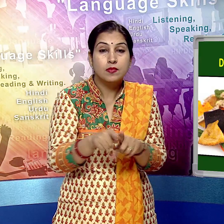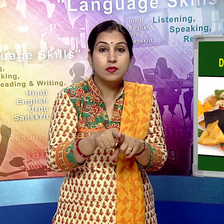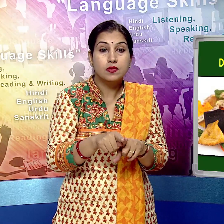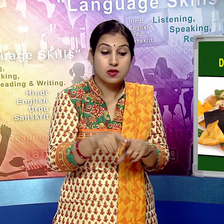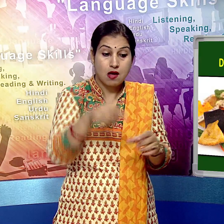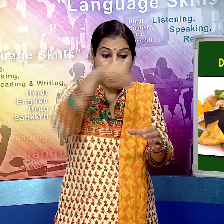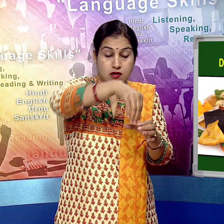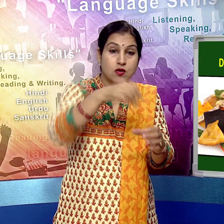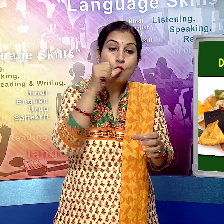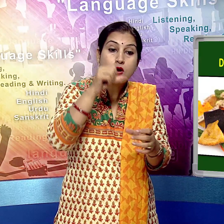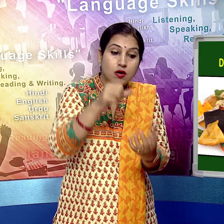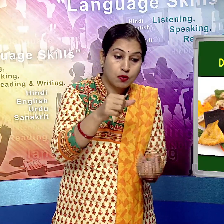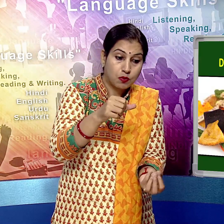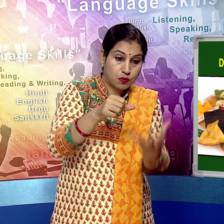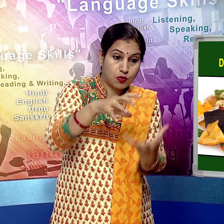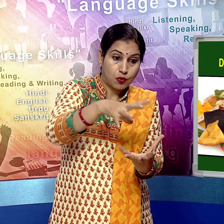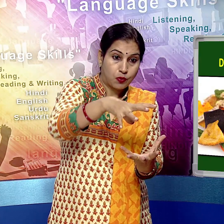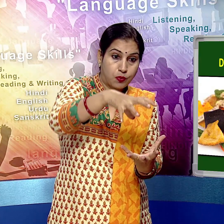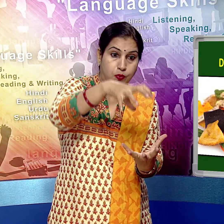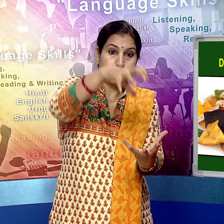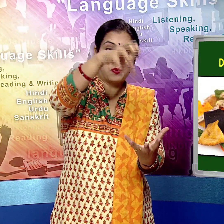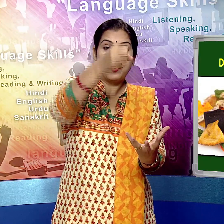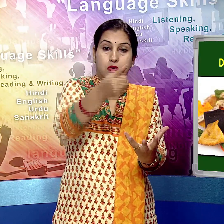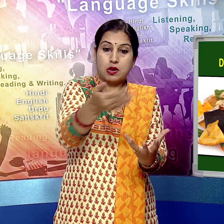It means the removal of water.